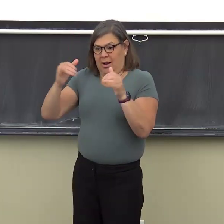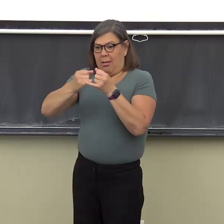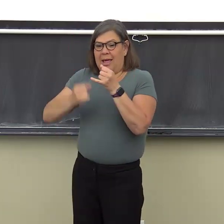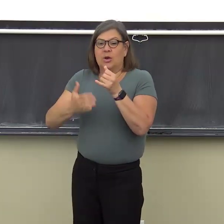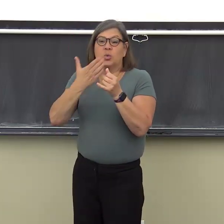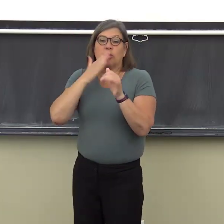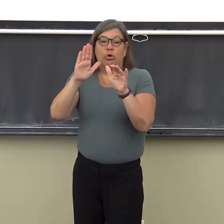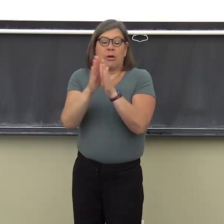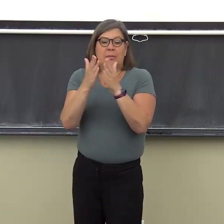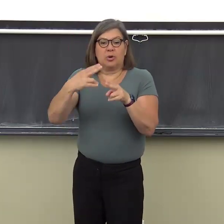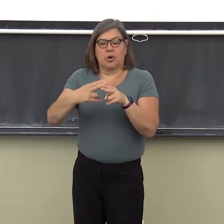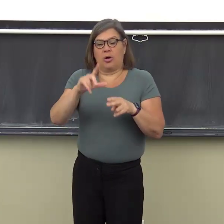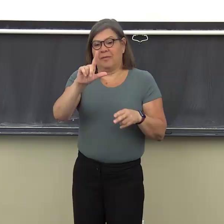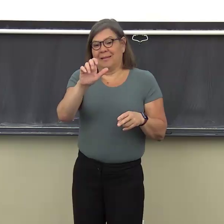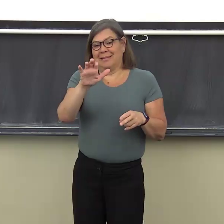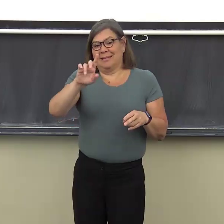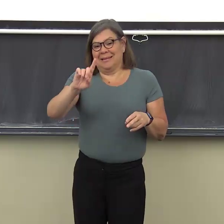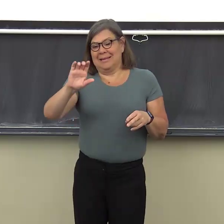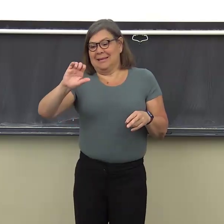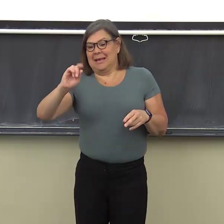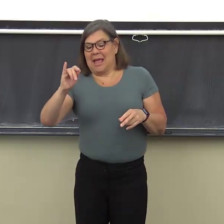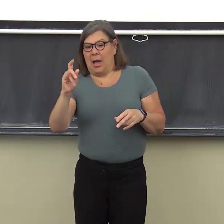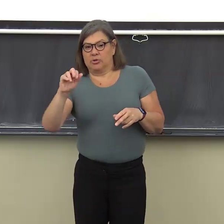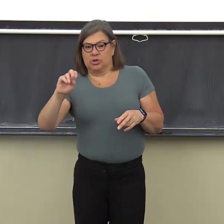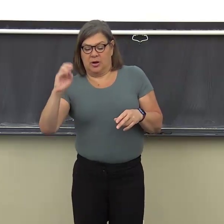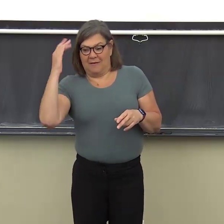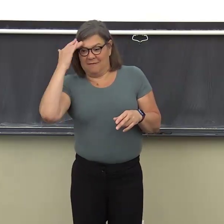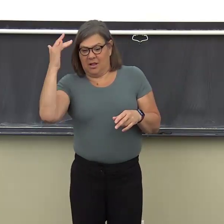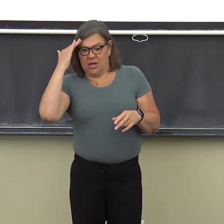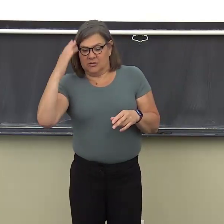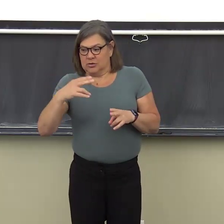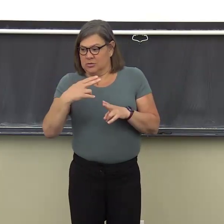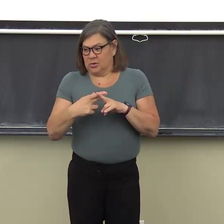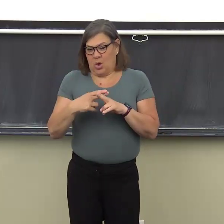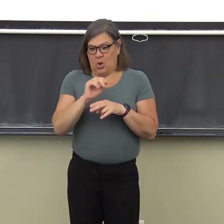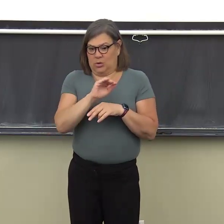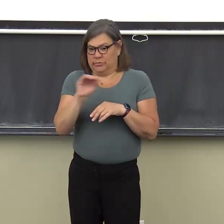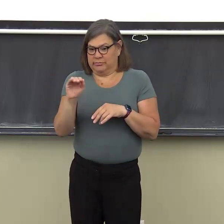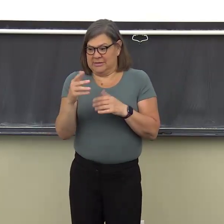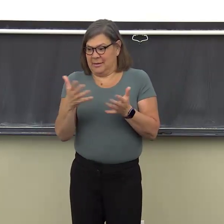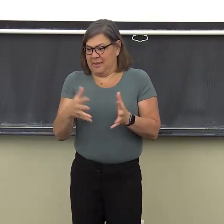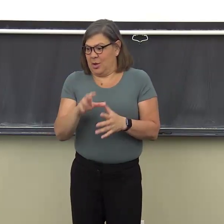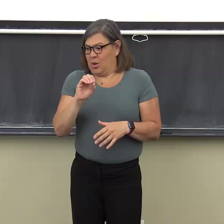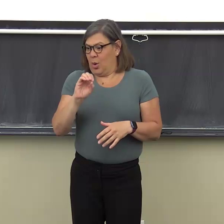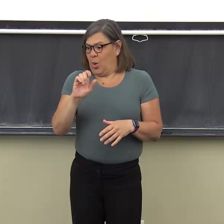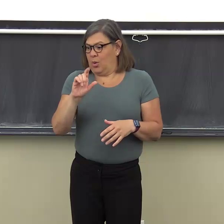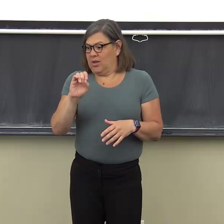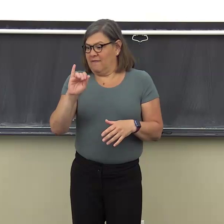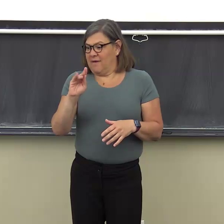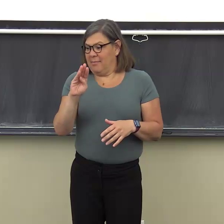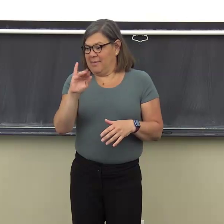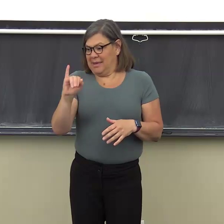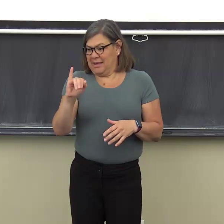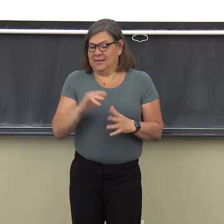book that's called Elite Capture. It's by a philosopher named Olufemi Taiwo. And what he talks about